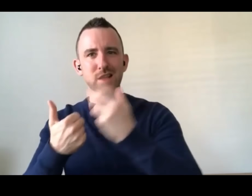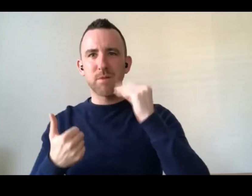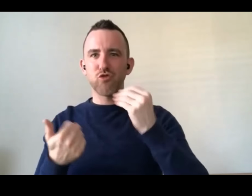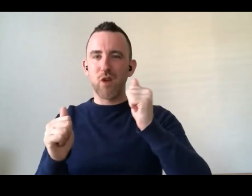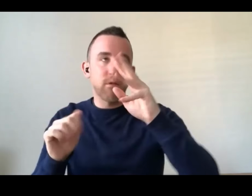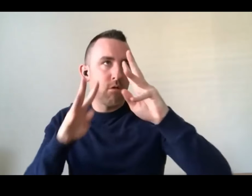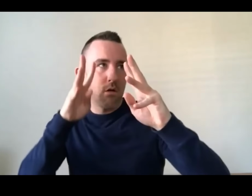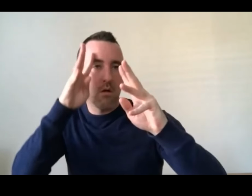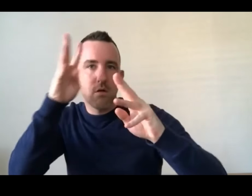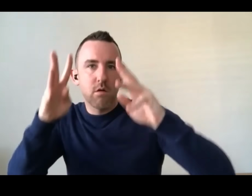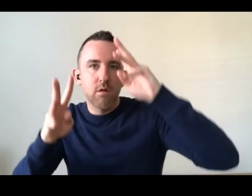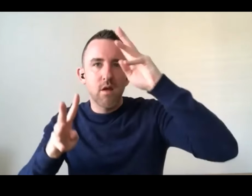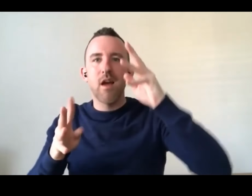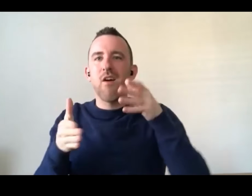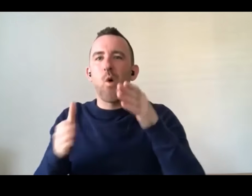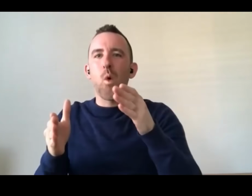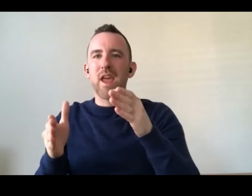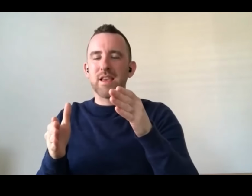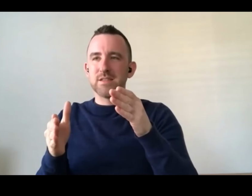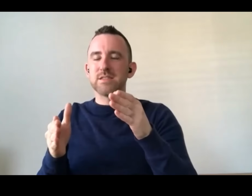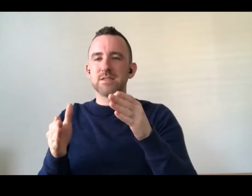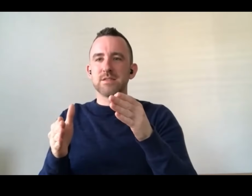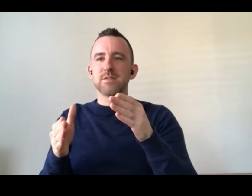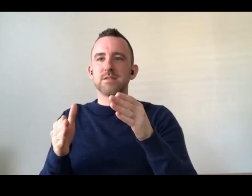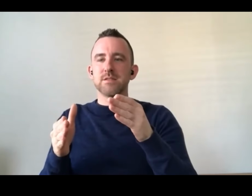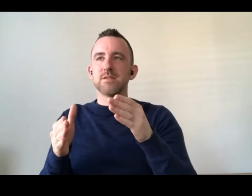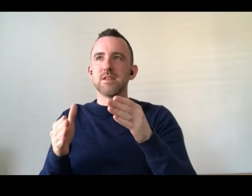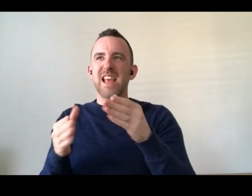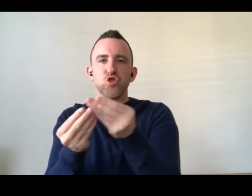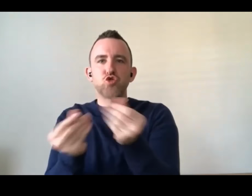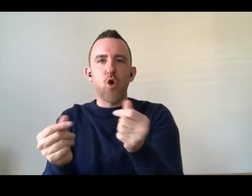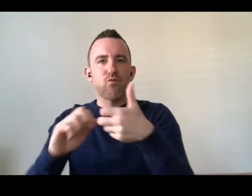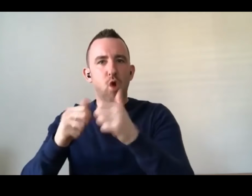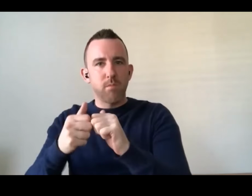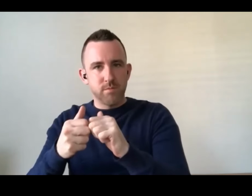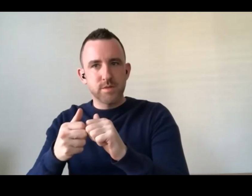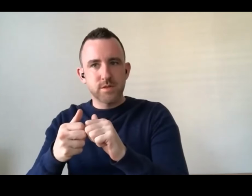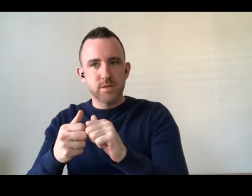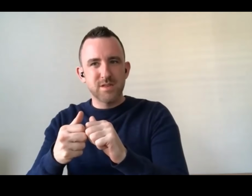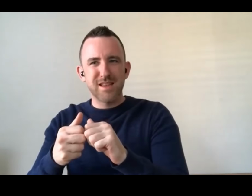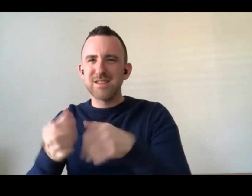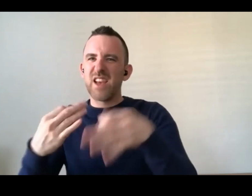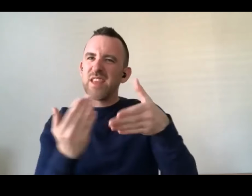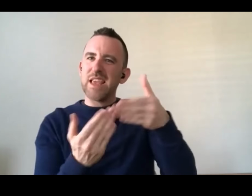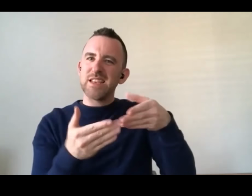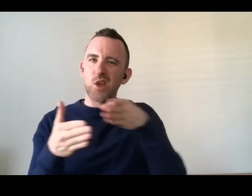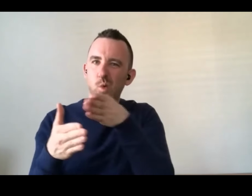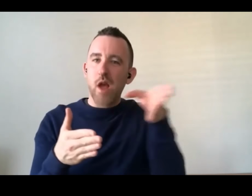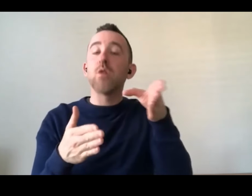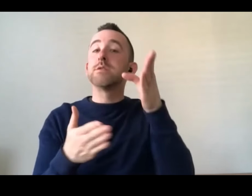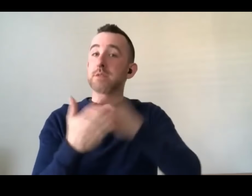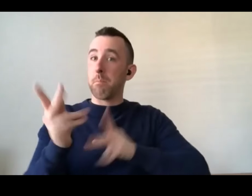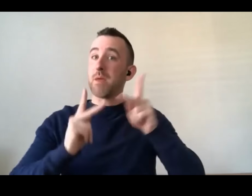with ways and lateral thinking that solve problems rather than the easy routes, which sometimes for some people can be